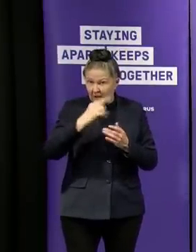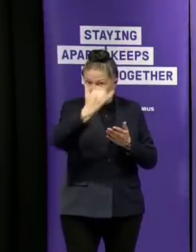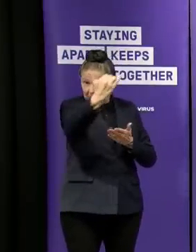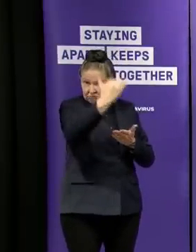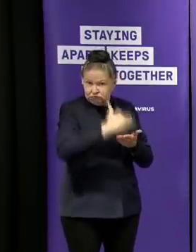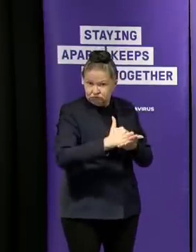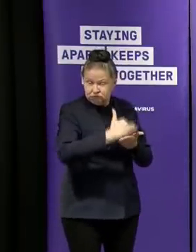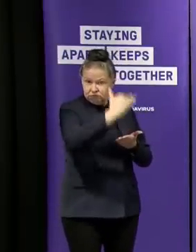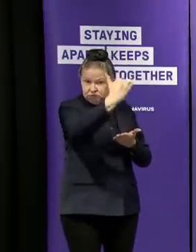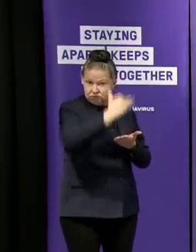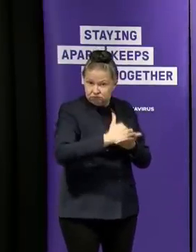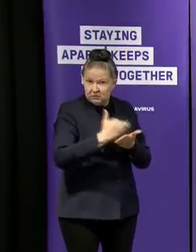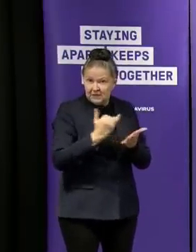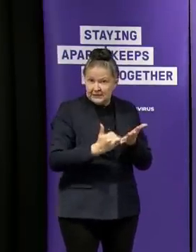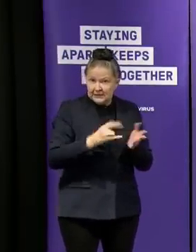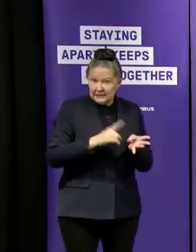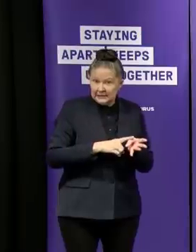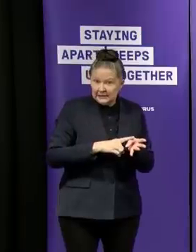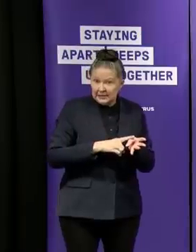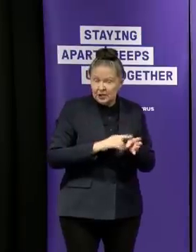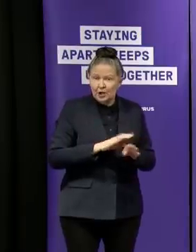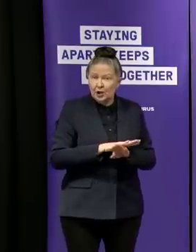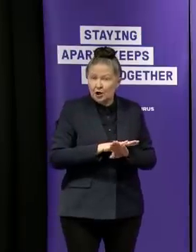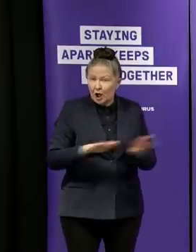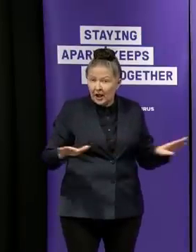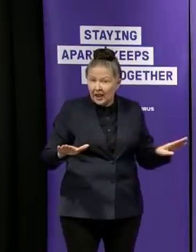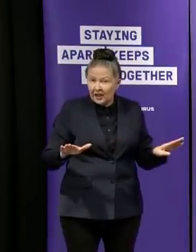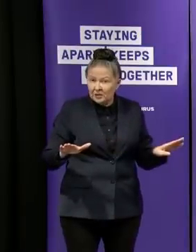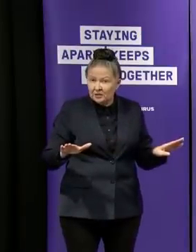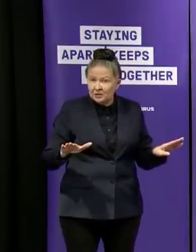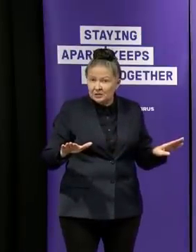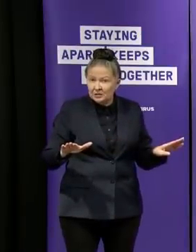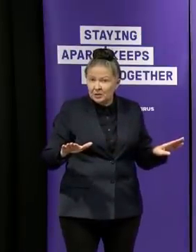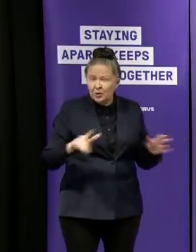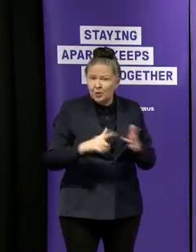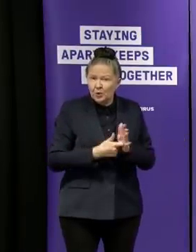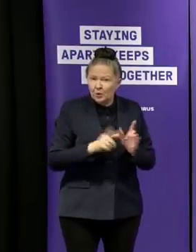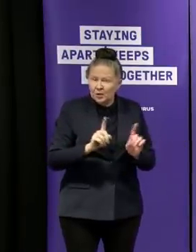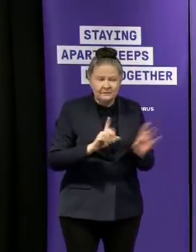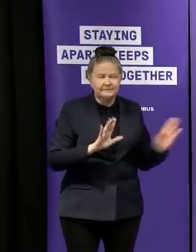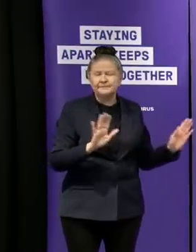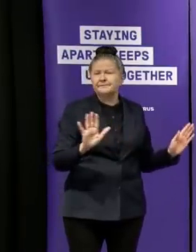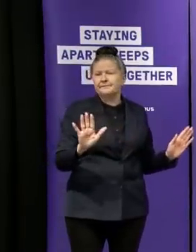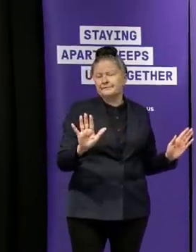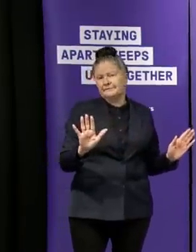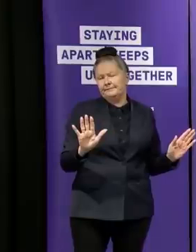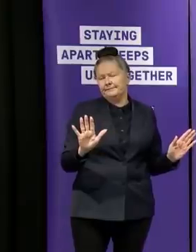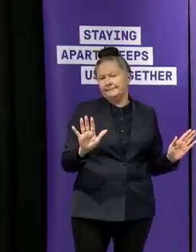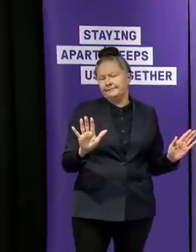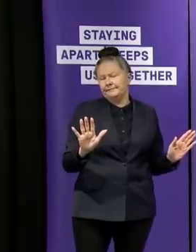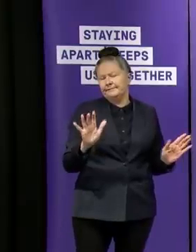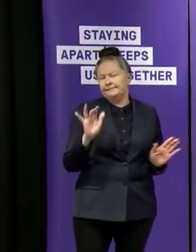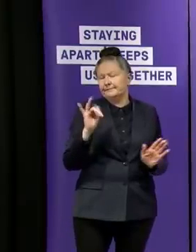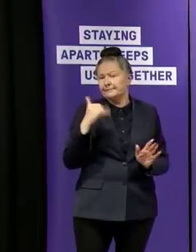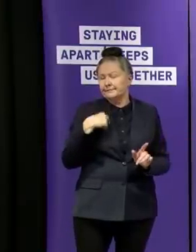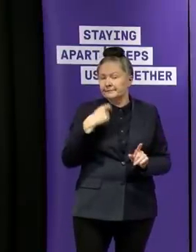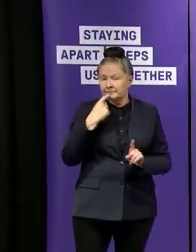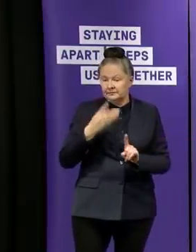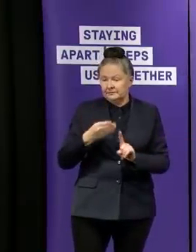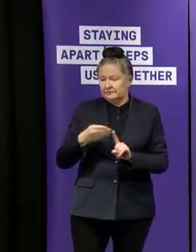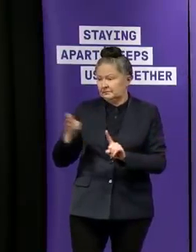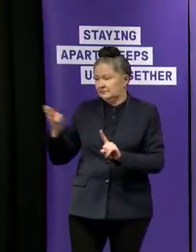What happens? Are they not allowed to come to Victoria, or if they do, they're sent back? Or No. Sorry, and maybe we've got a bit distracted, and